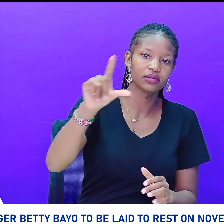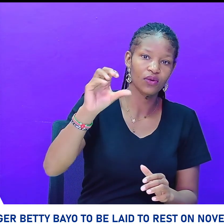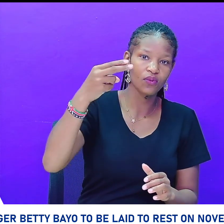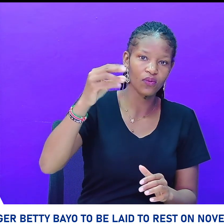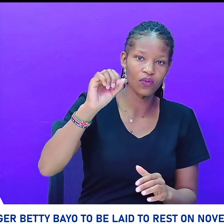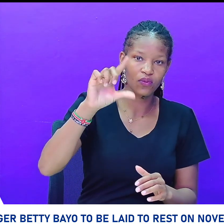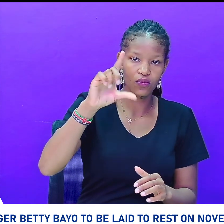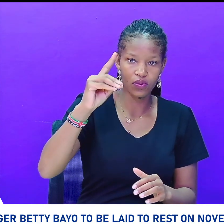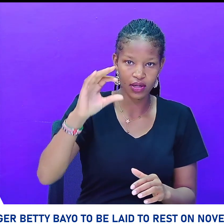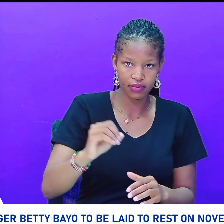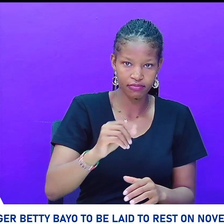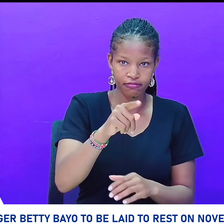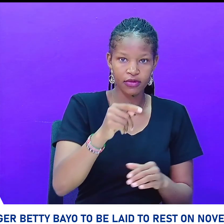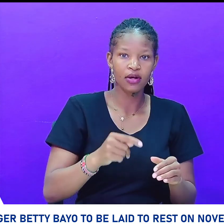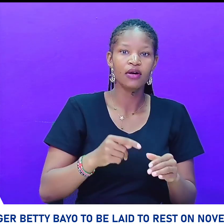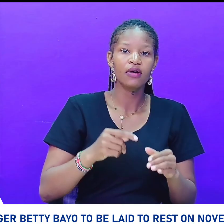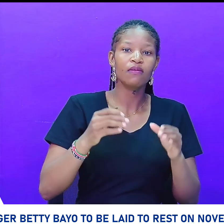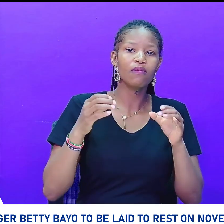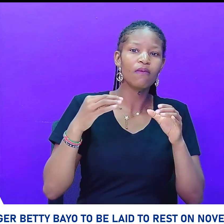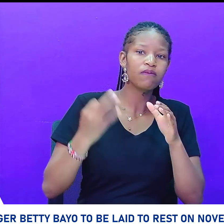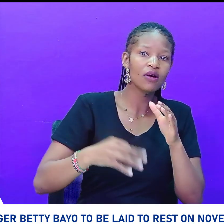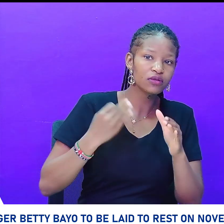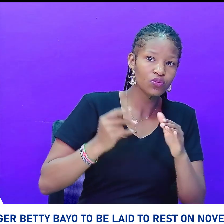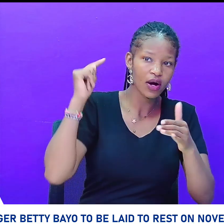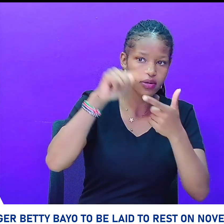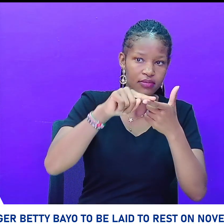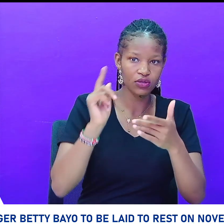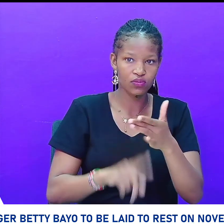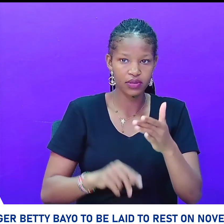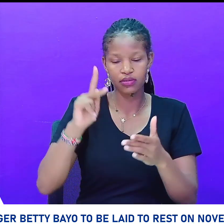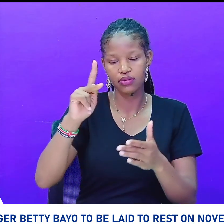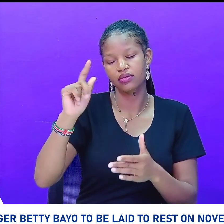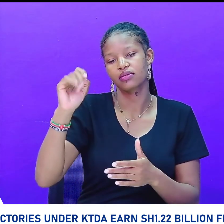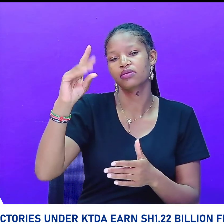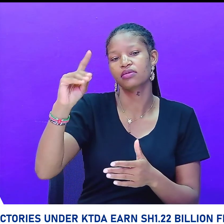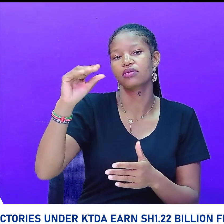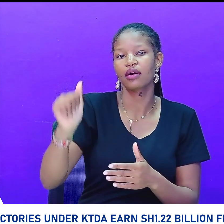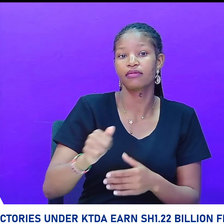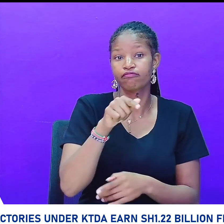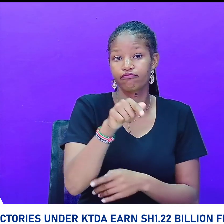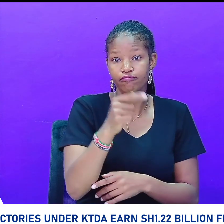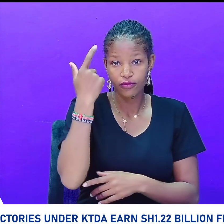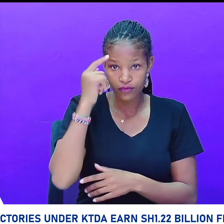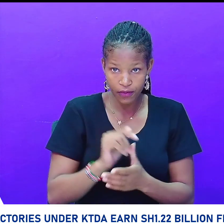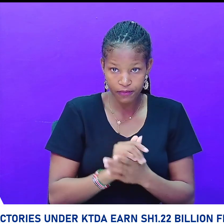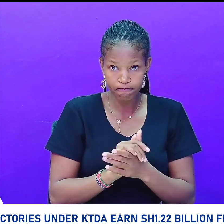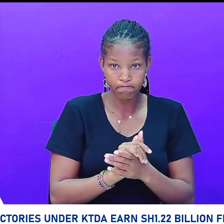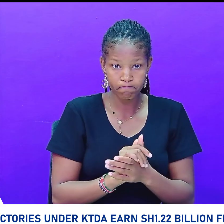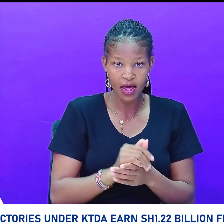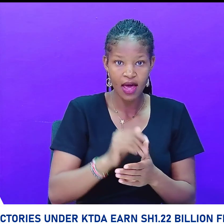Moving on, smallholder tea factories under the Kenya Tea Development Agency, KTDA, earned